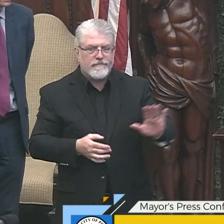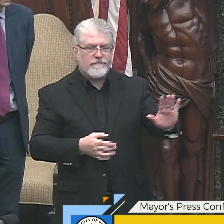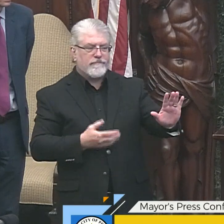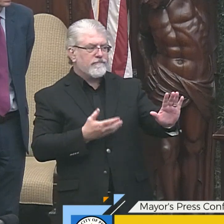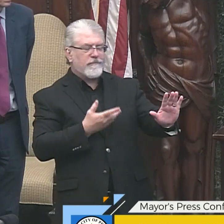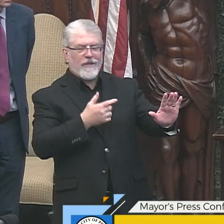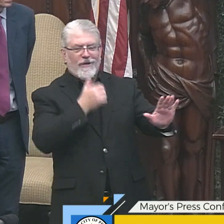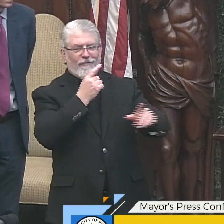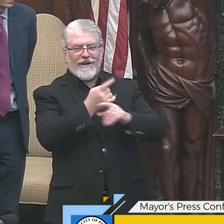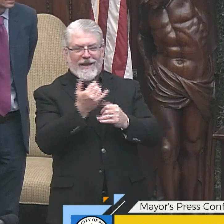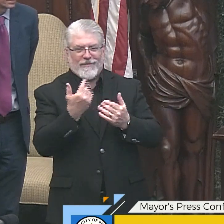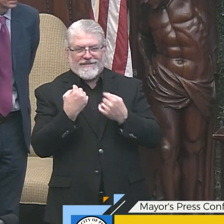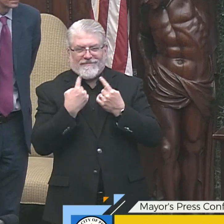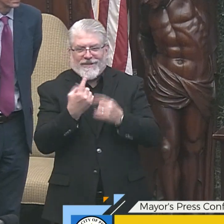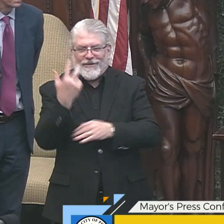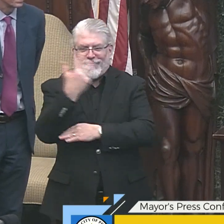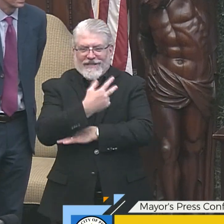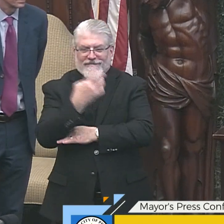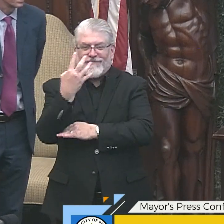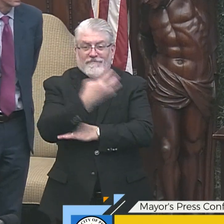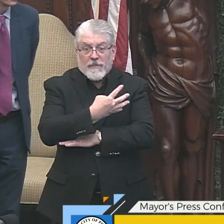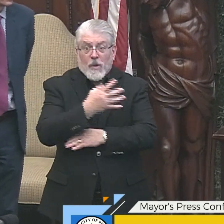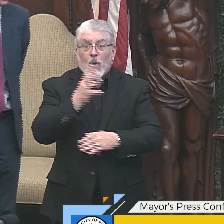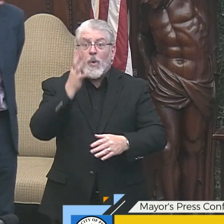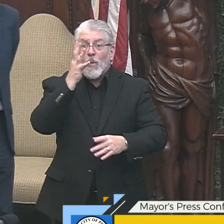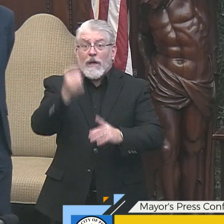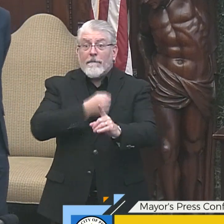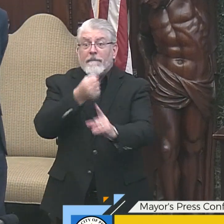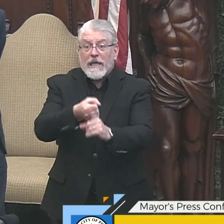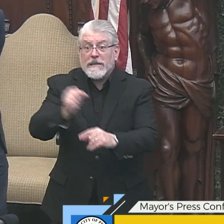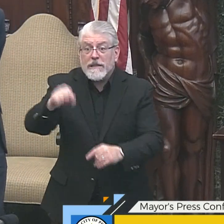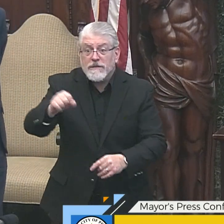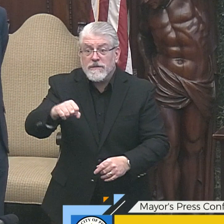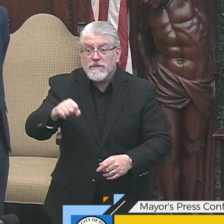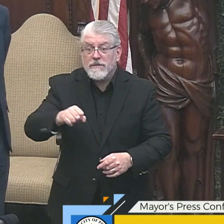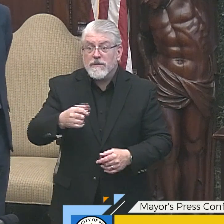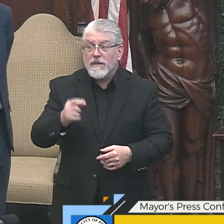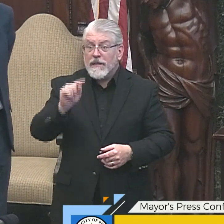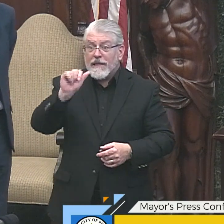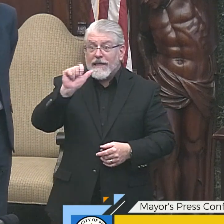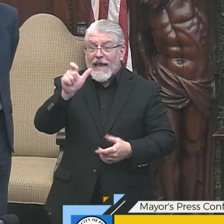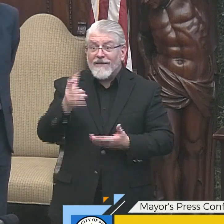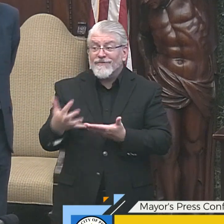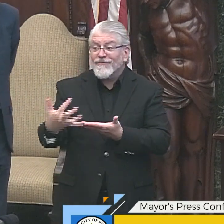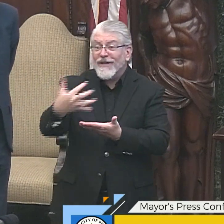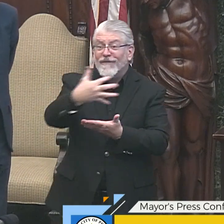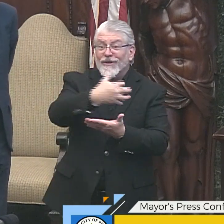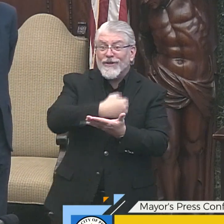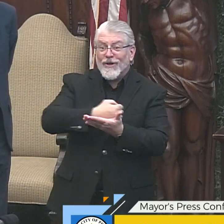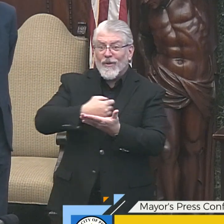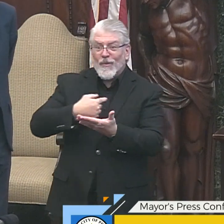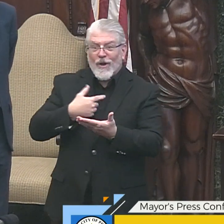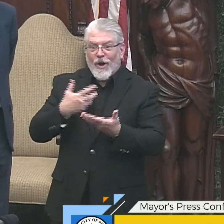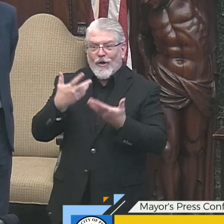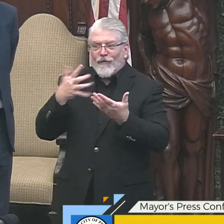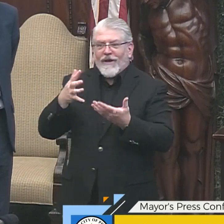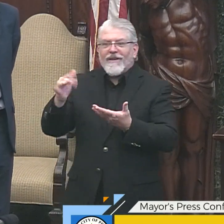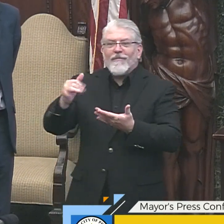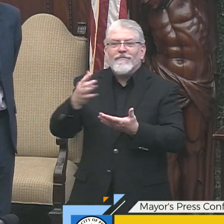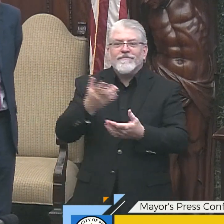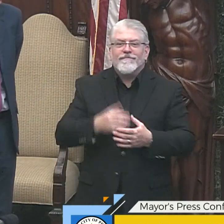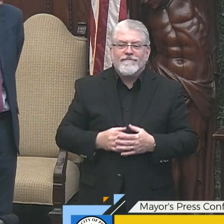have an impact. A lot of our tax revenue is in already. Real estate taxes, for example. There'll be obviously business tax